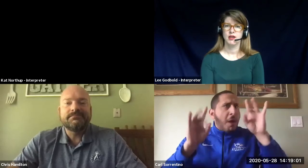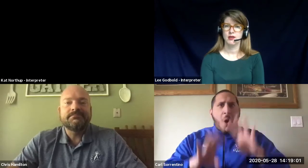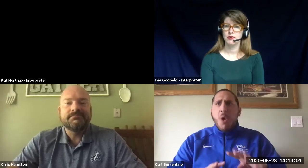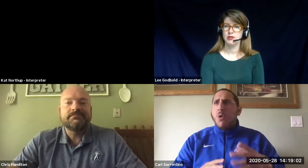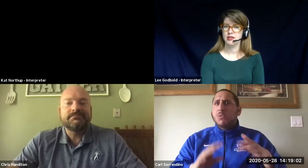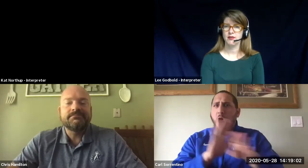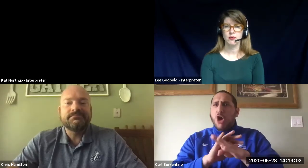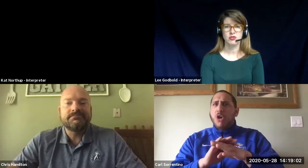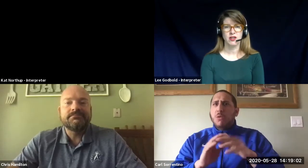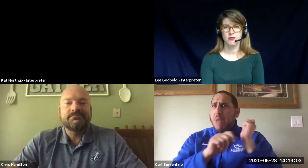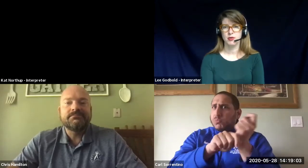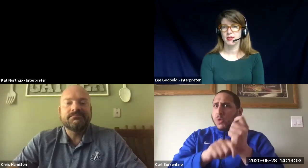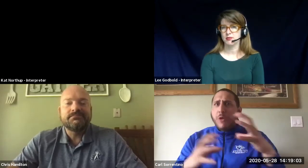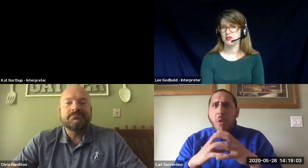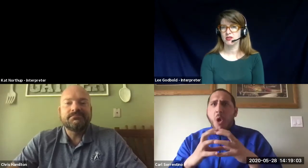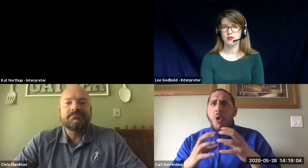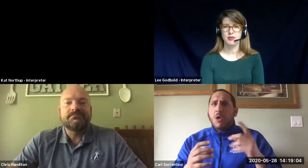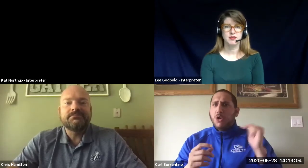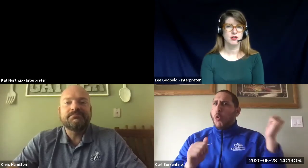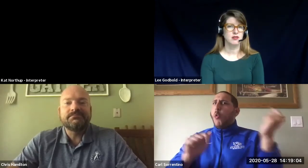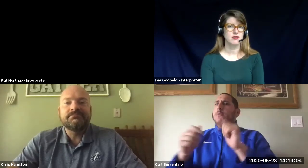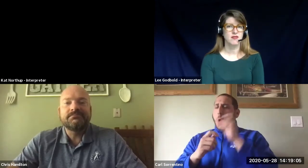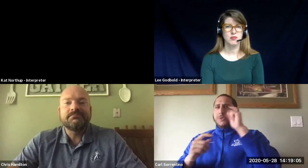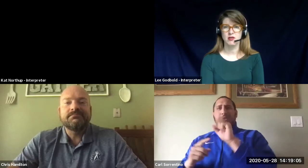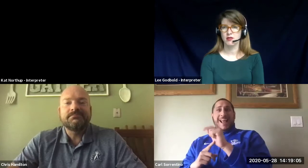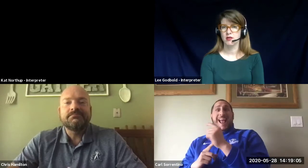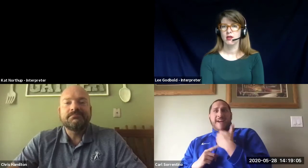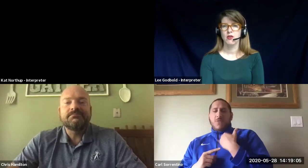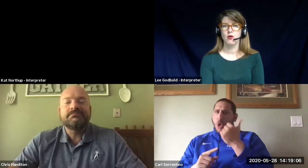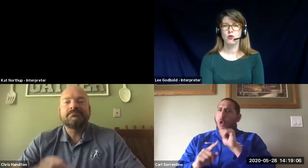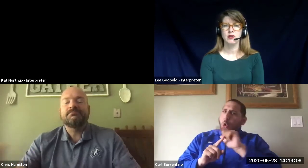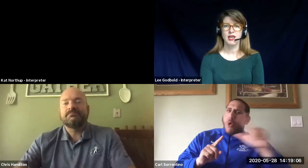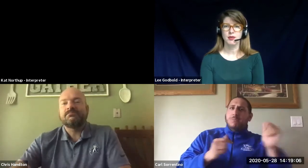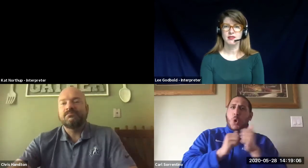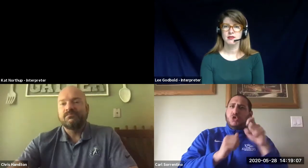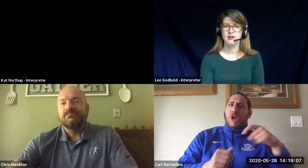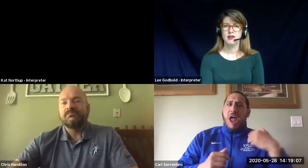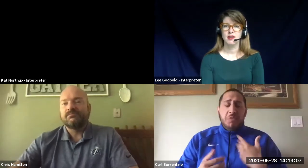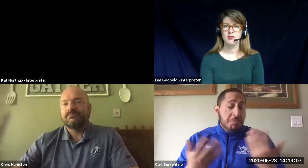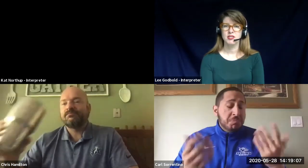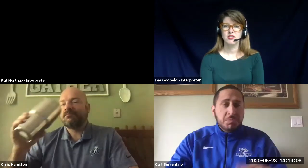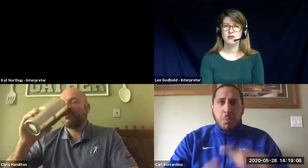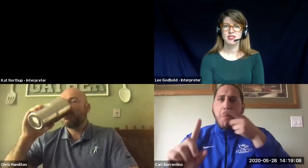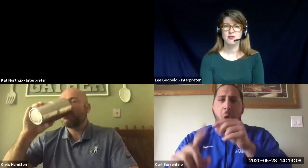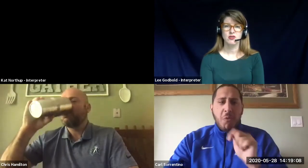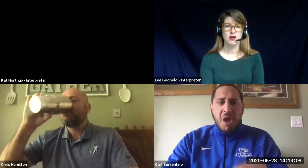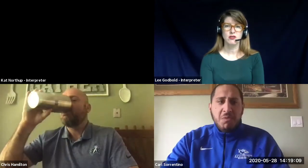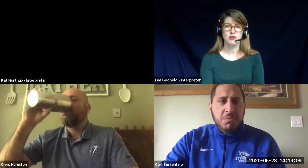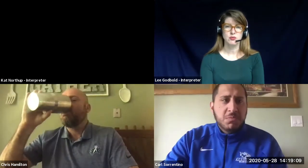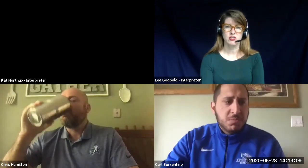I really think everyone should have football, basketball, soccer, baseball, softball, the whole gamut. It'd be so nice for all of our sports to